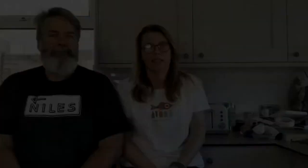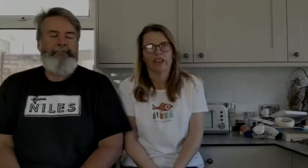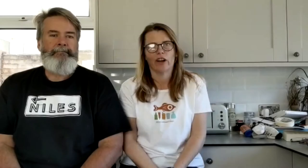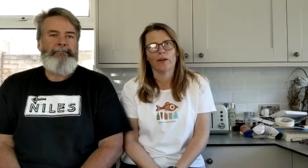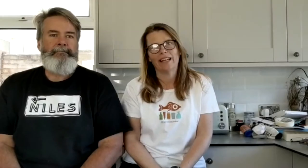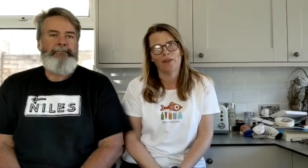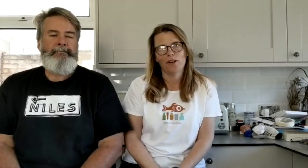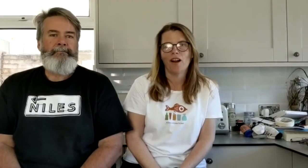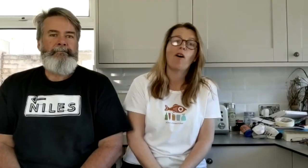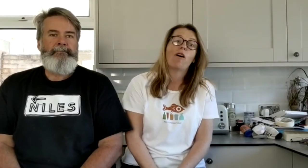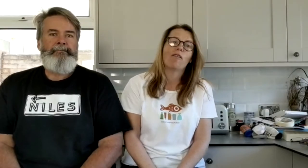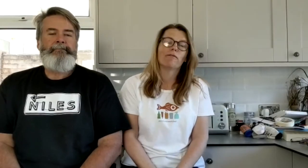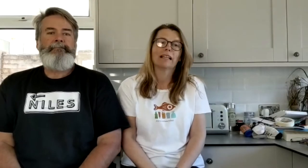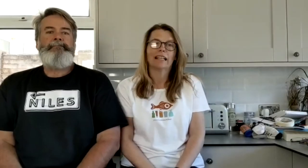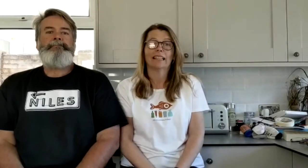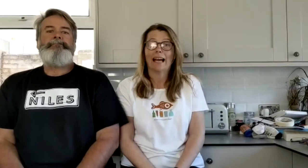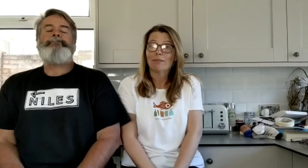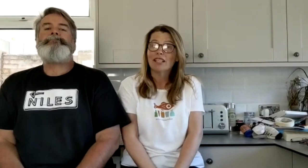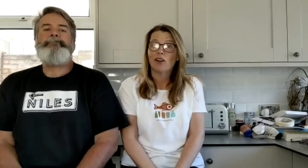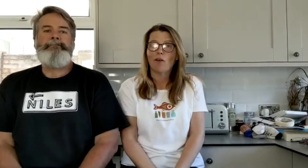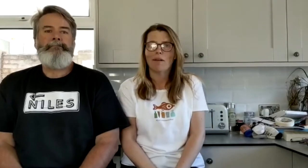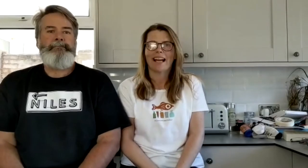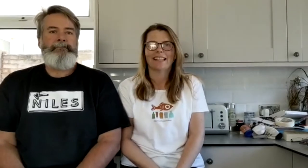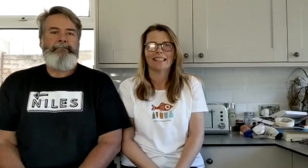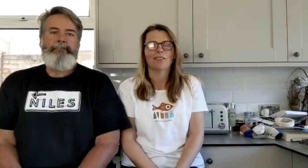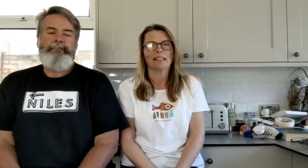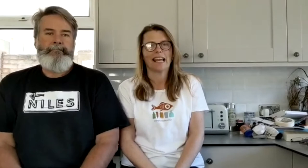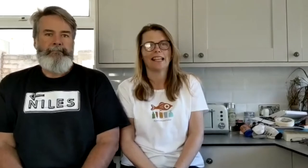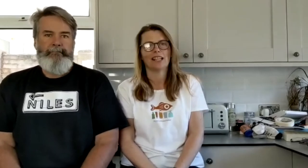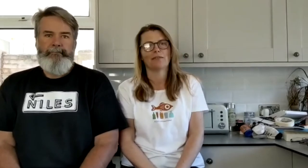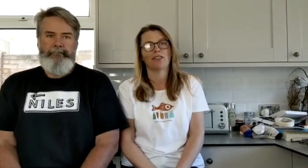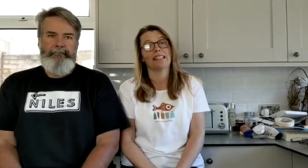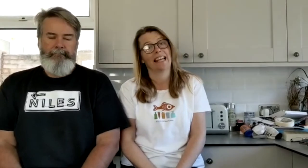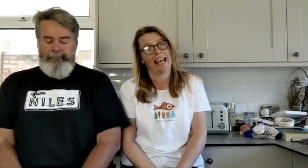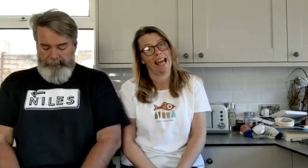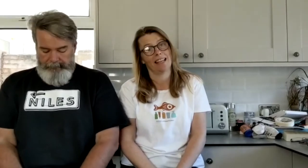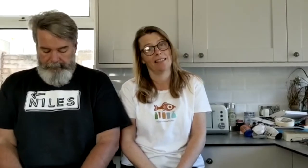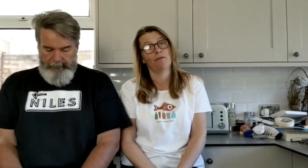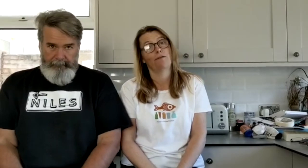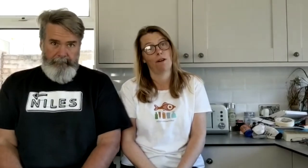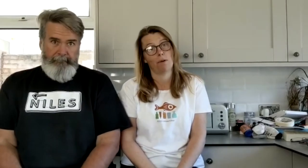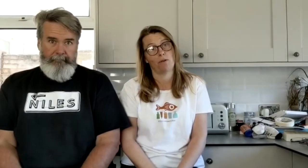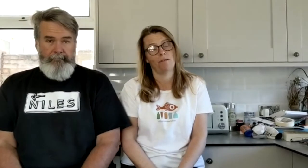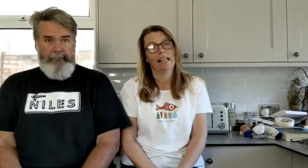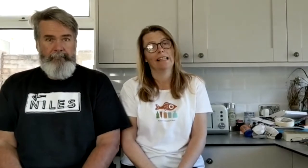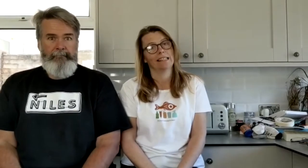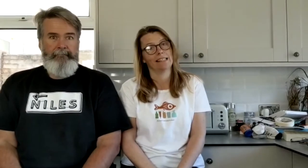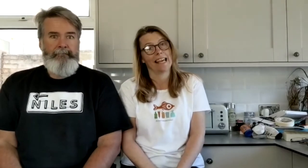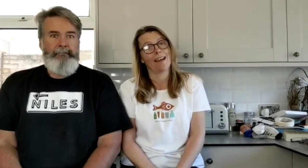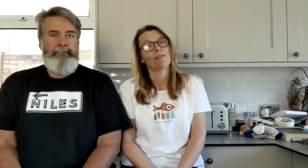So, in honour of Captain Tom and all his NHS fundraising and football, this is the anthem